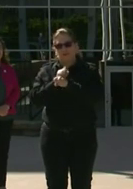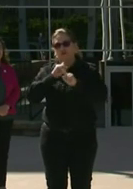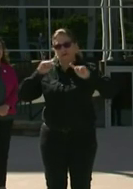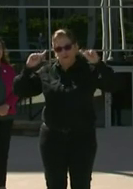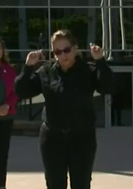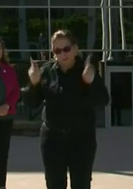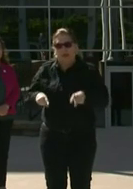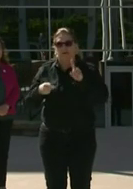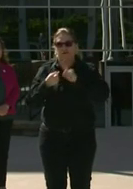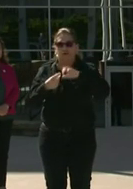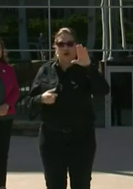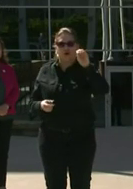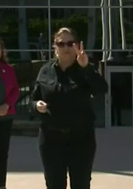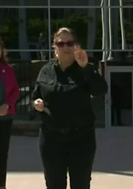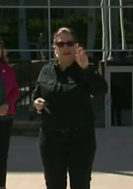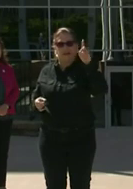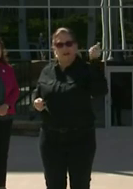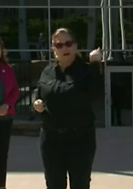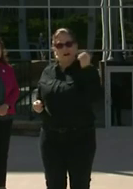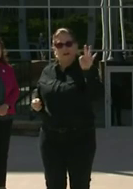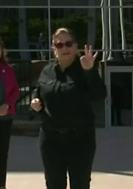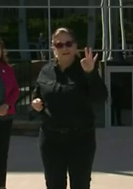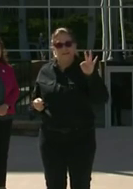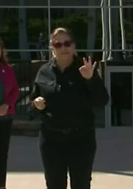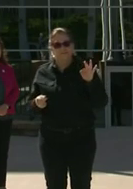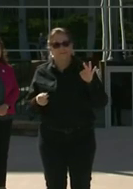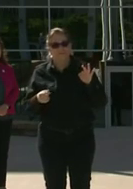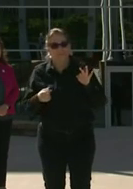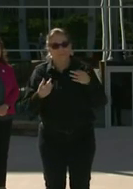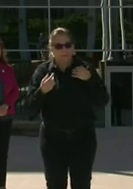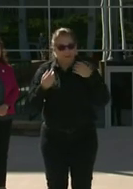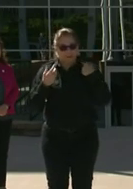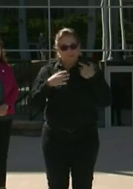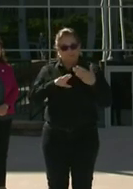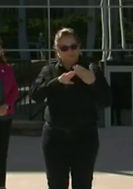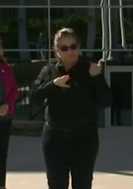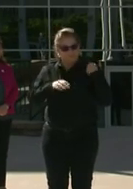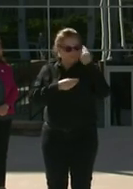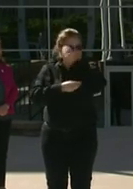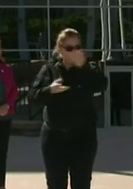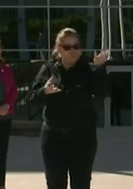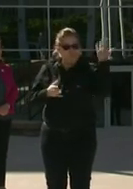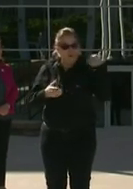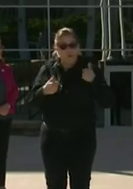we are in this together, and we will get through this together. Thank you, Madam Mayor. Thank you.